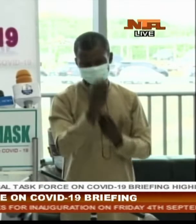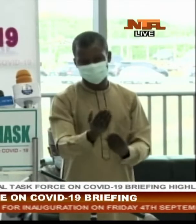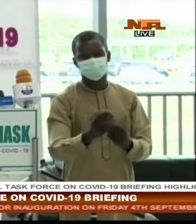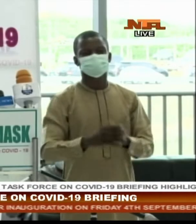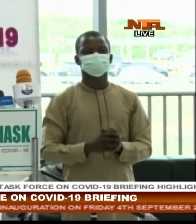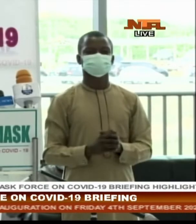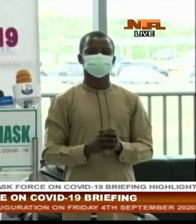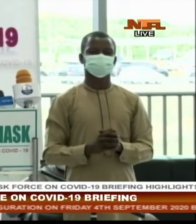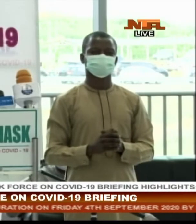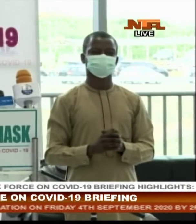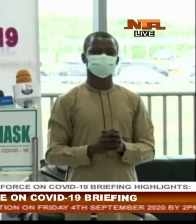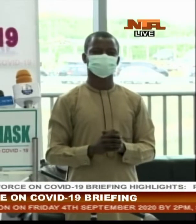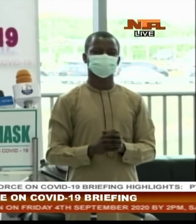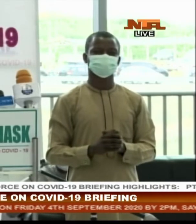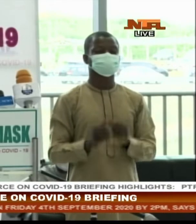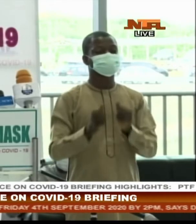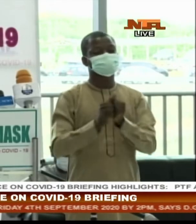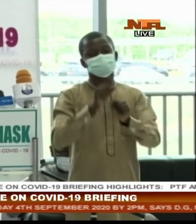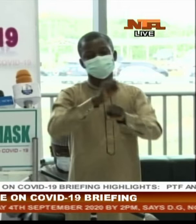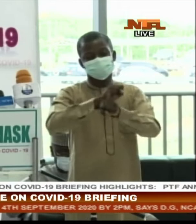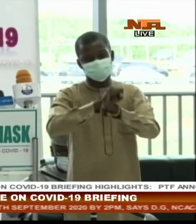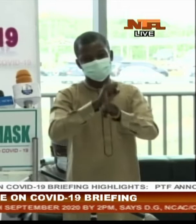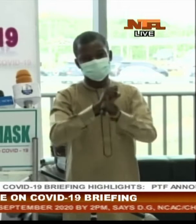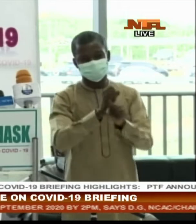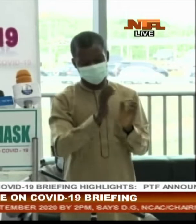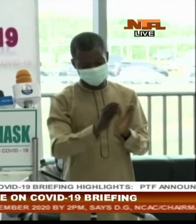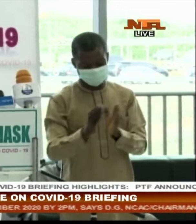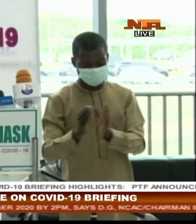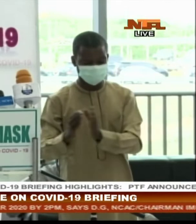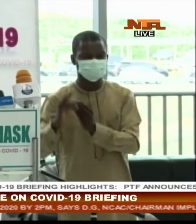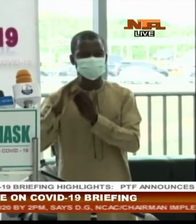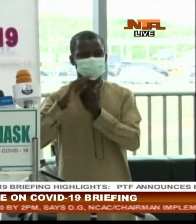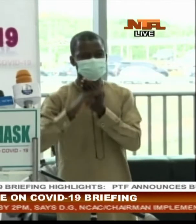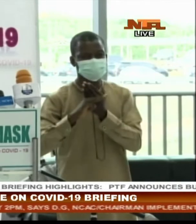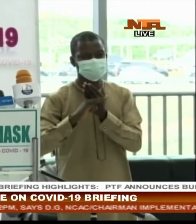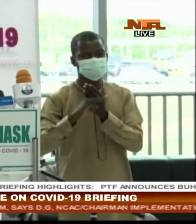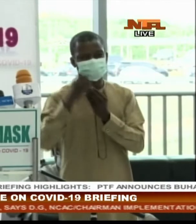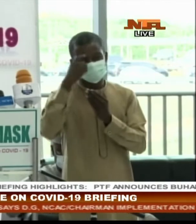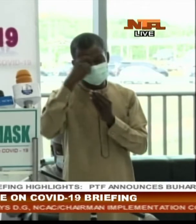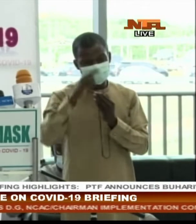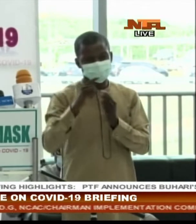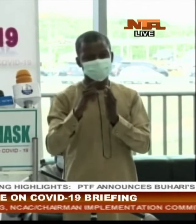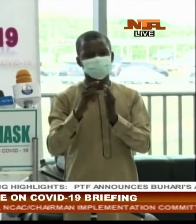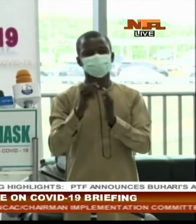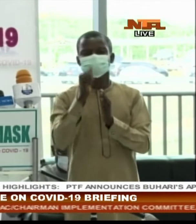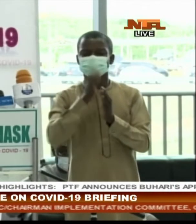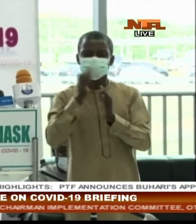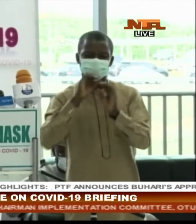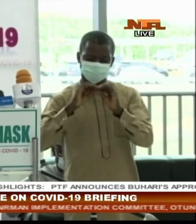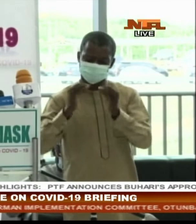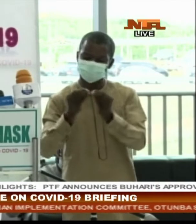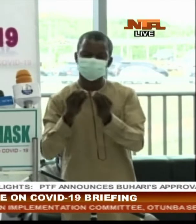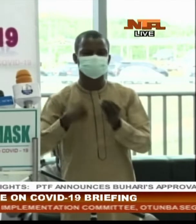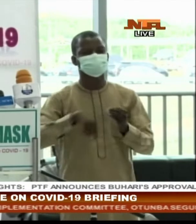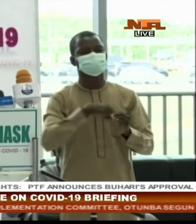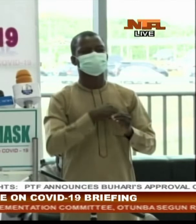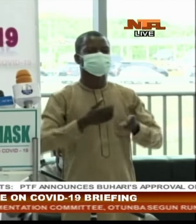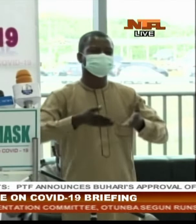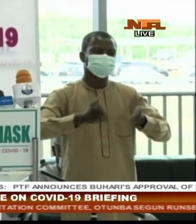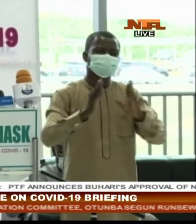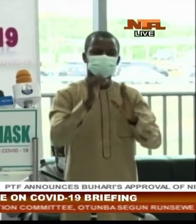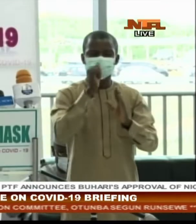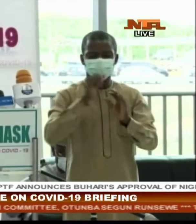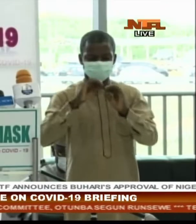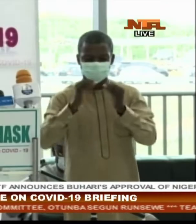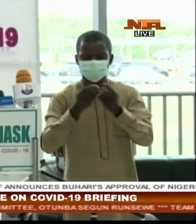In terms of working arrangements, for the private sector, we will allow the private sector